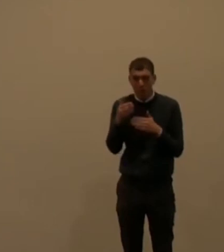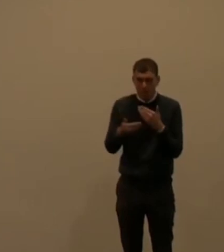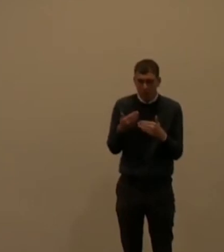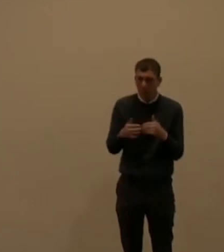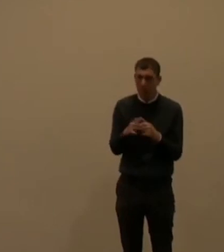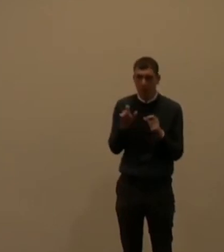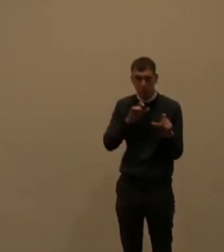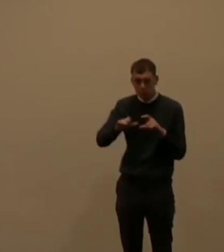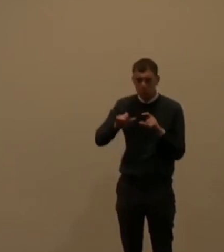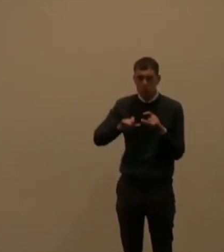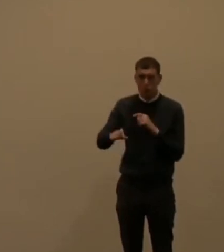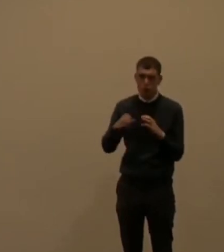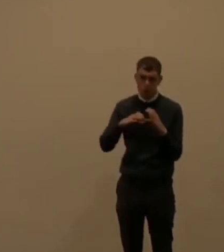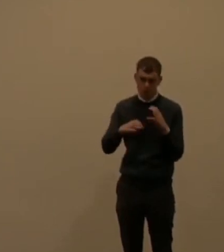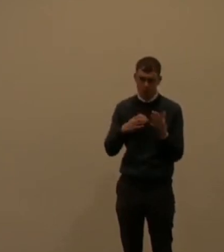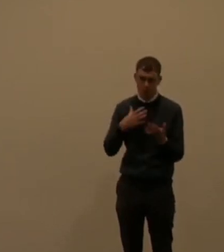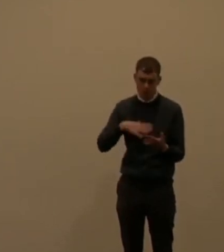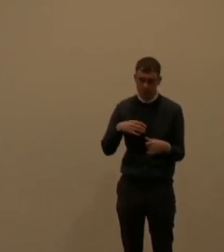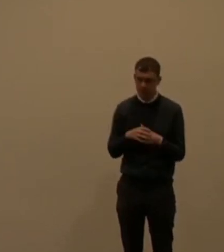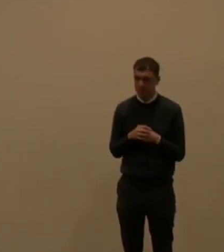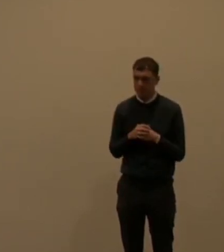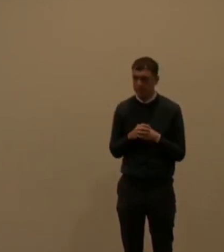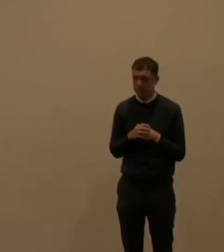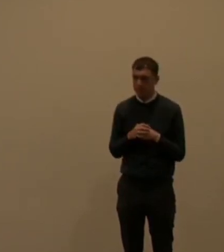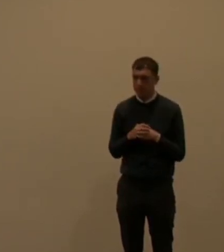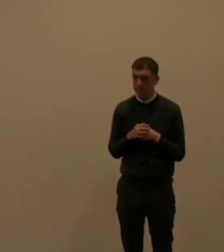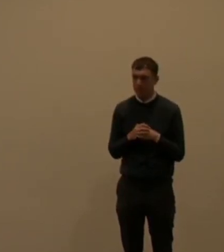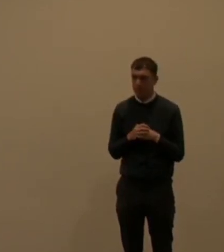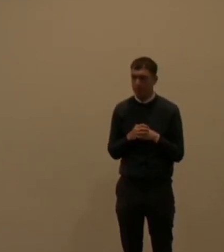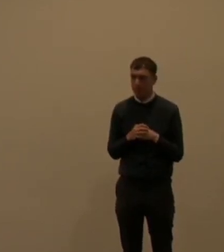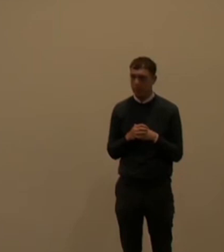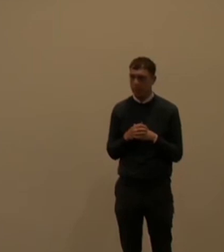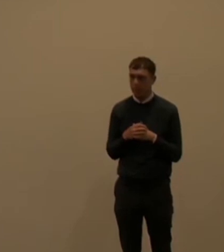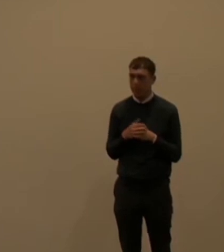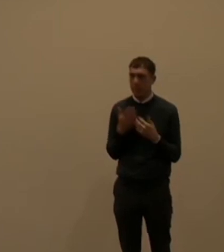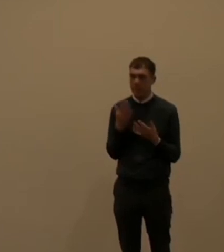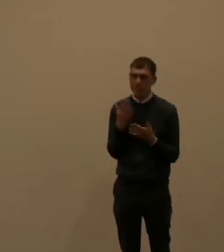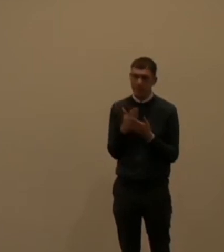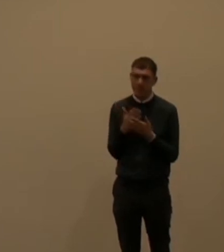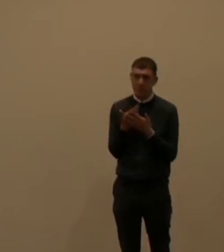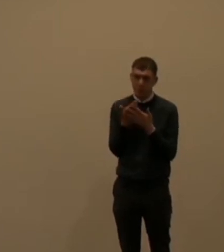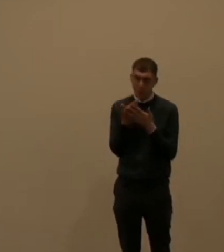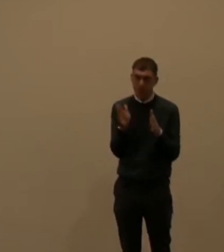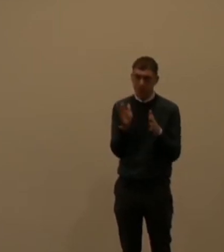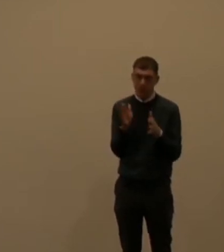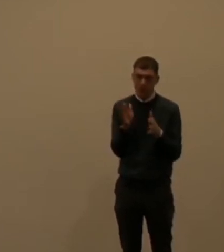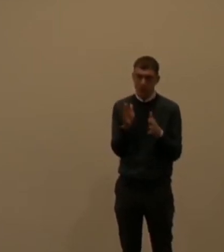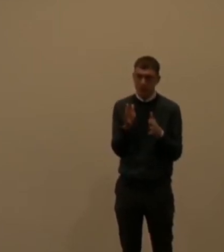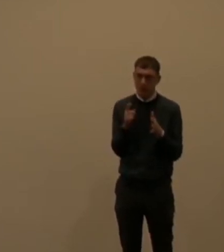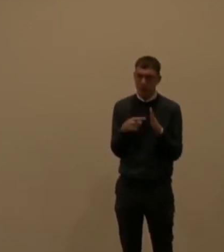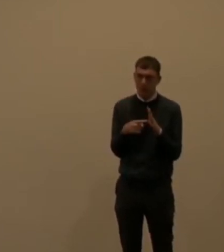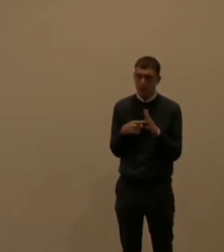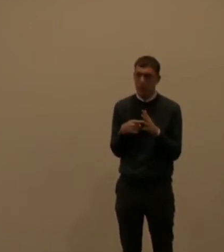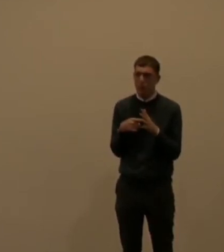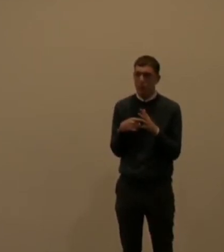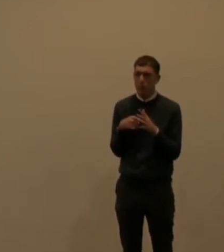communication, and also if you do it in the core team, very open communication. It is important that you